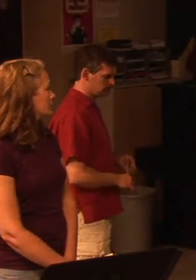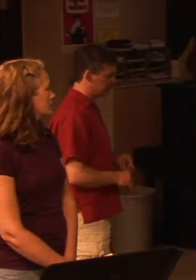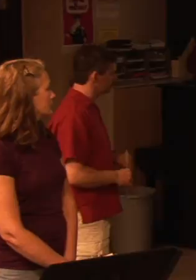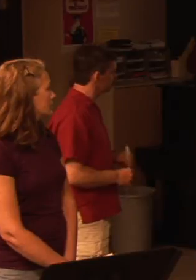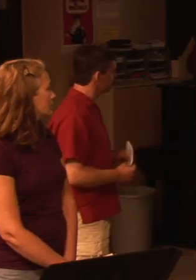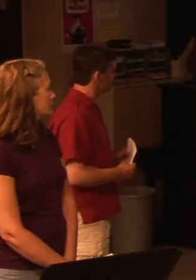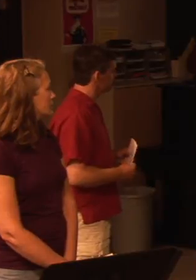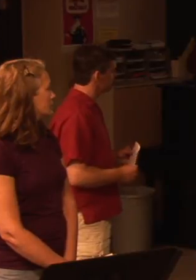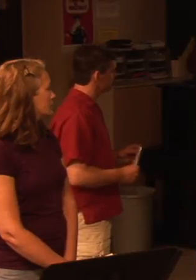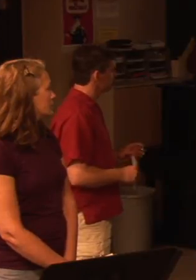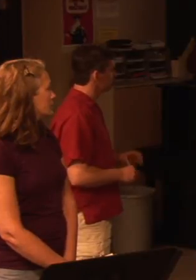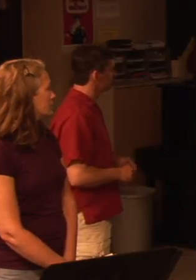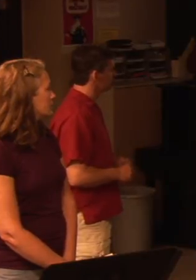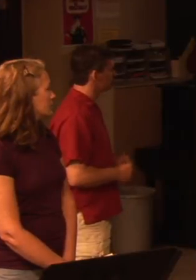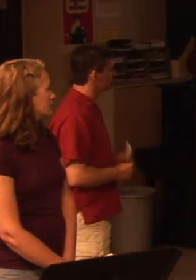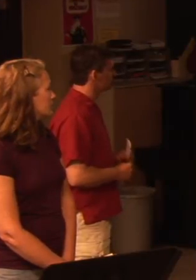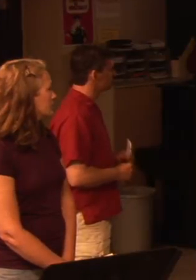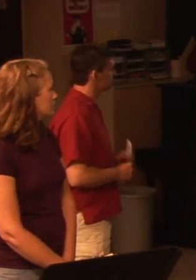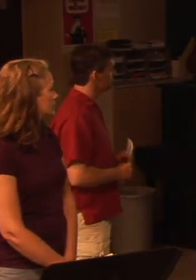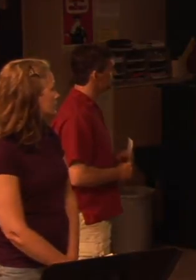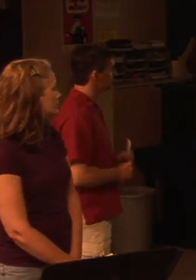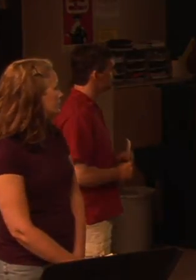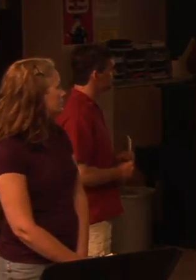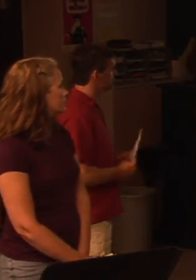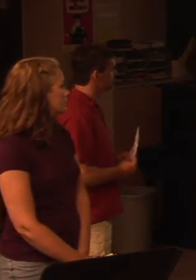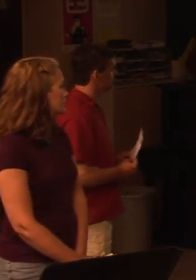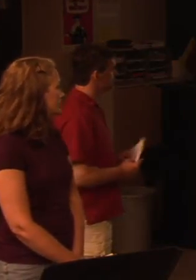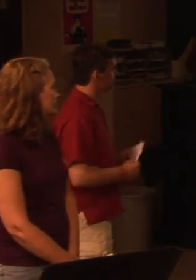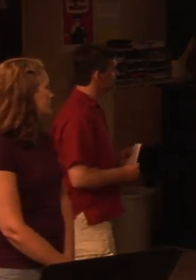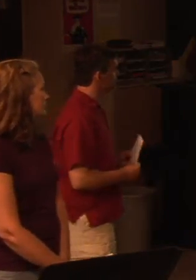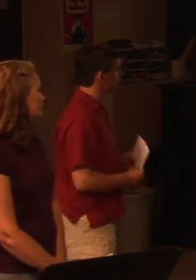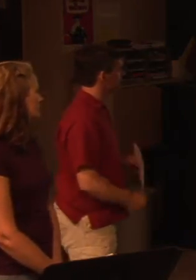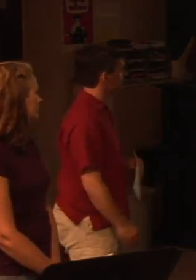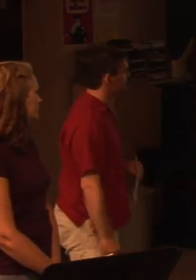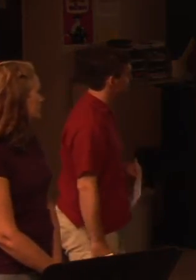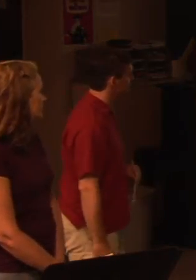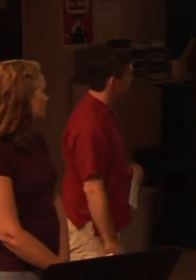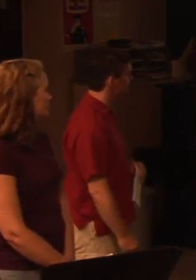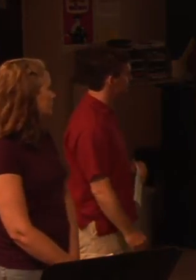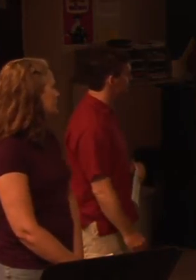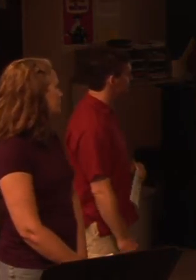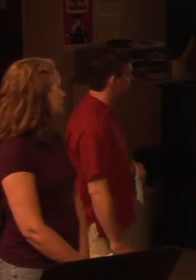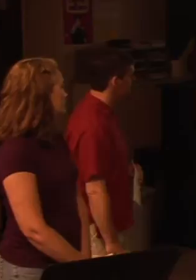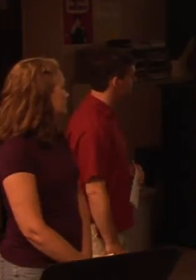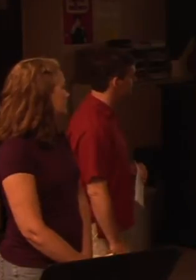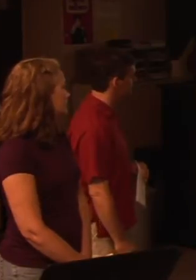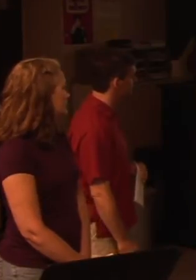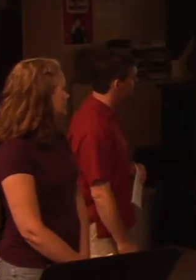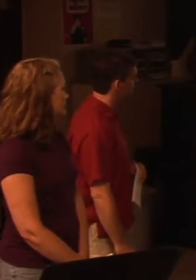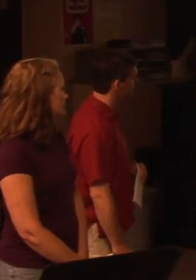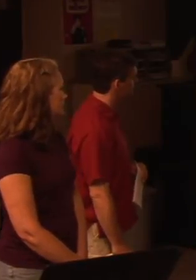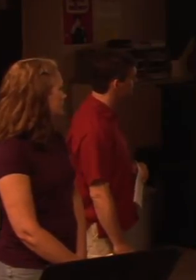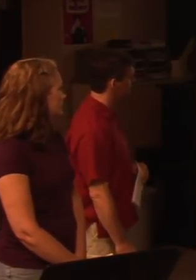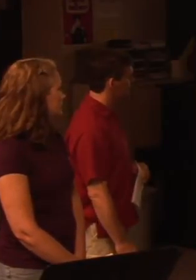want. I'm free. You're not free. But you could